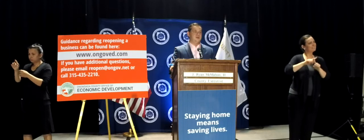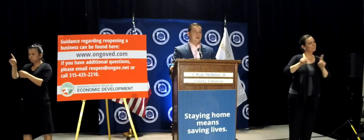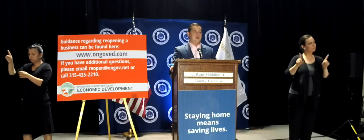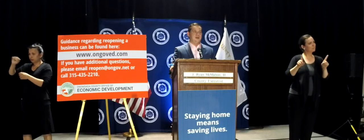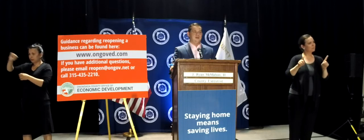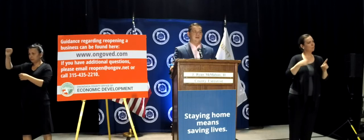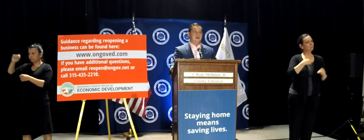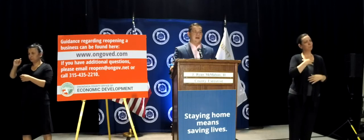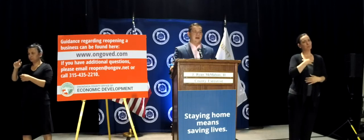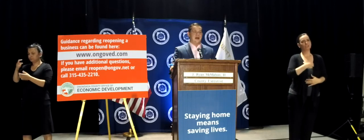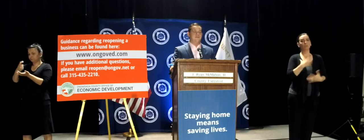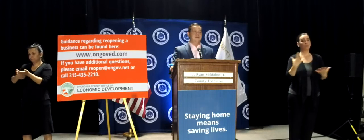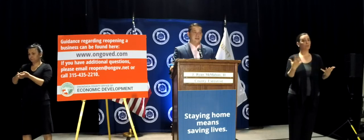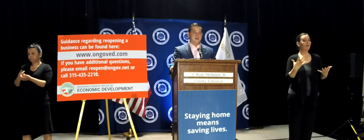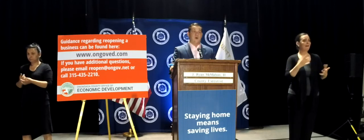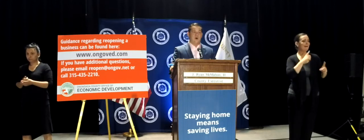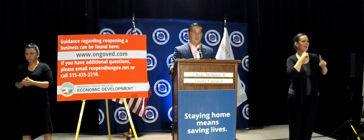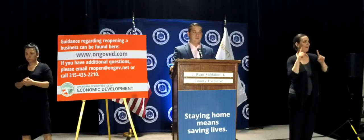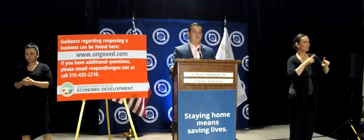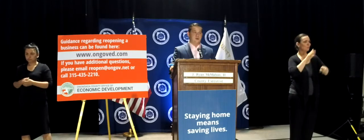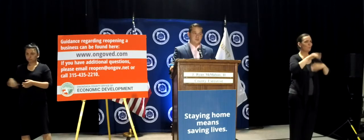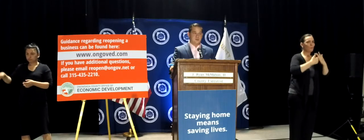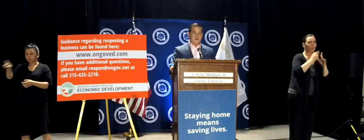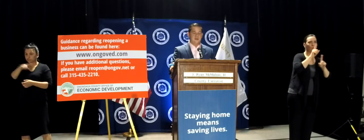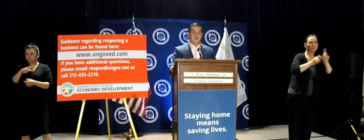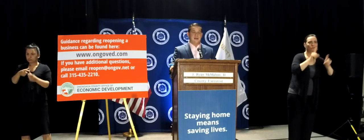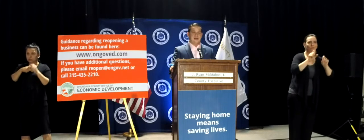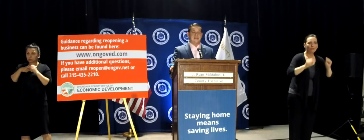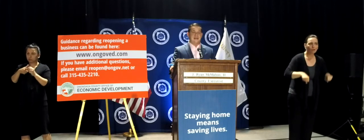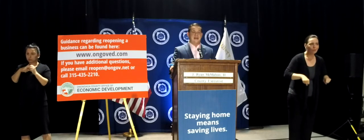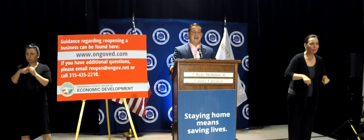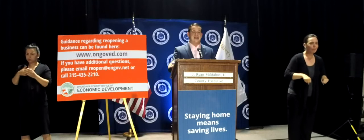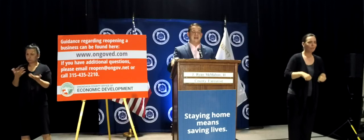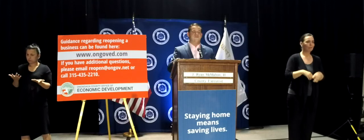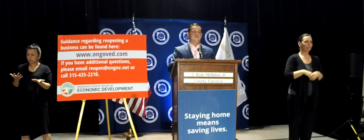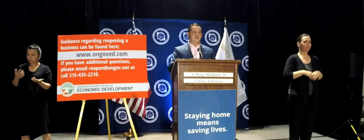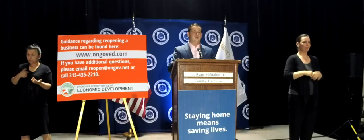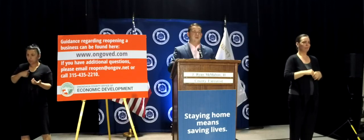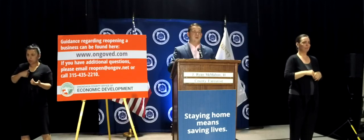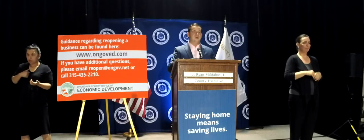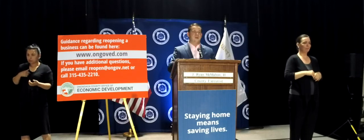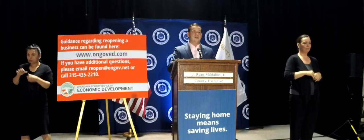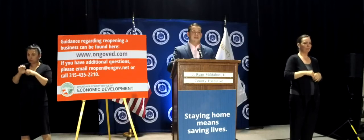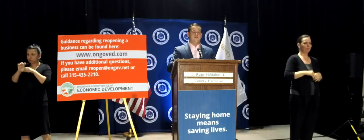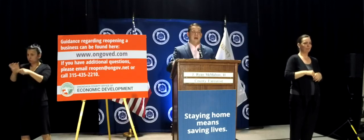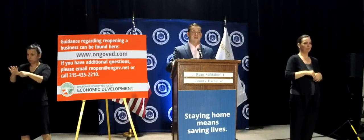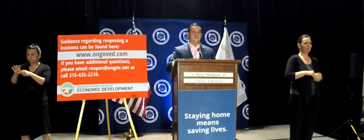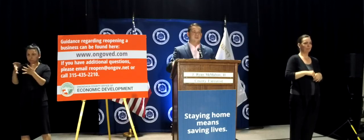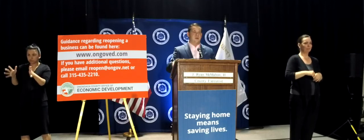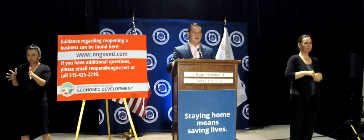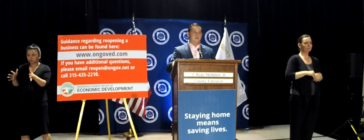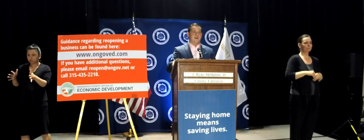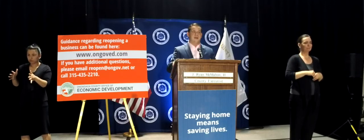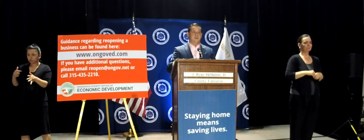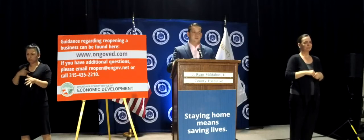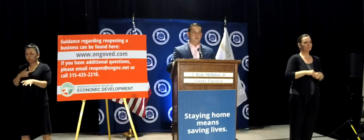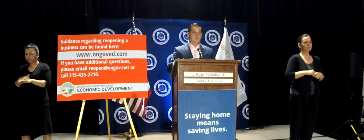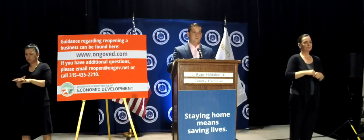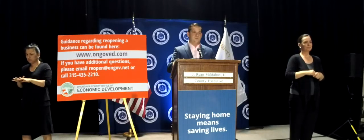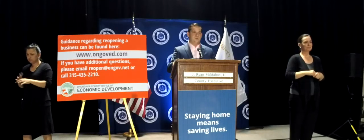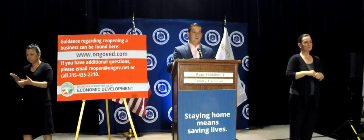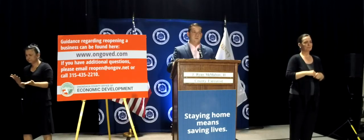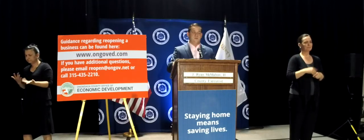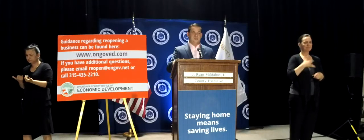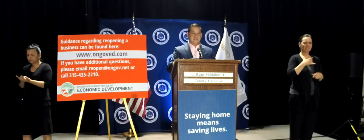questions. And I'm getting them all, trust me. And I can't, and I feel the impact of this pandemic on these